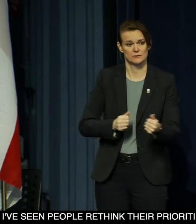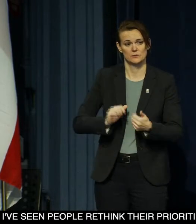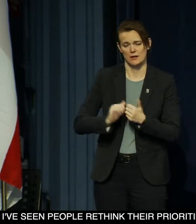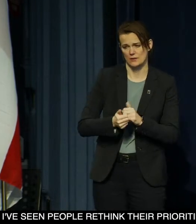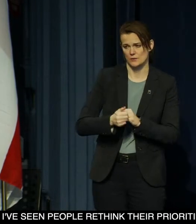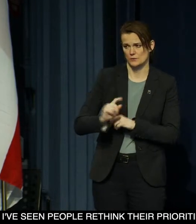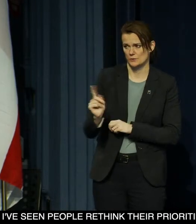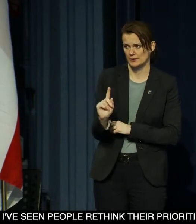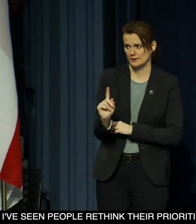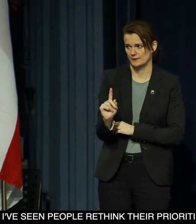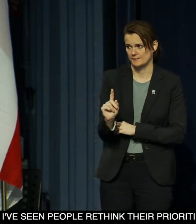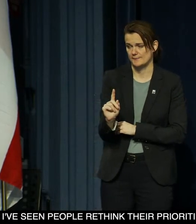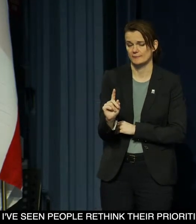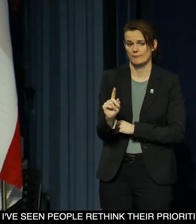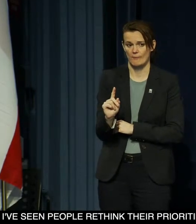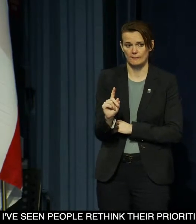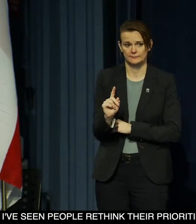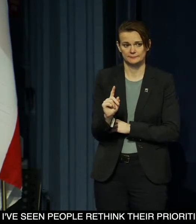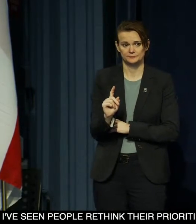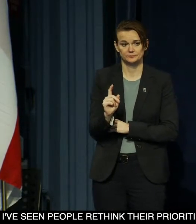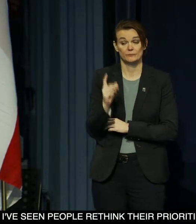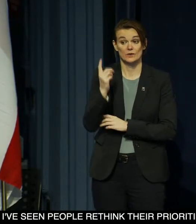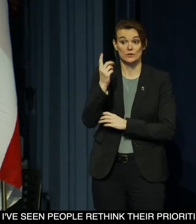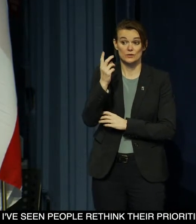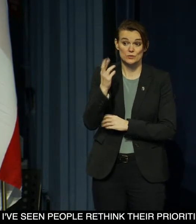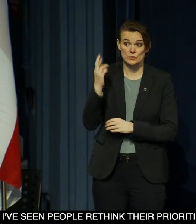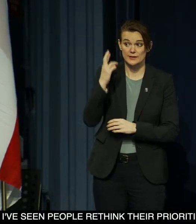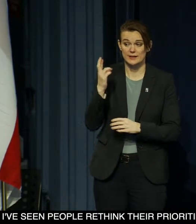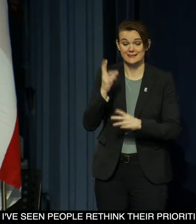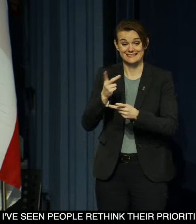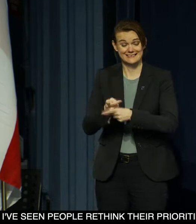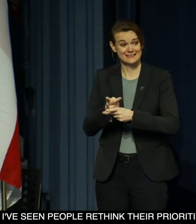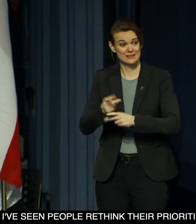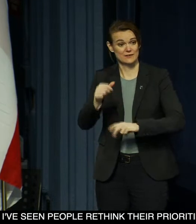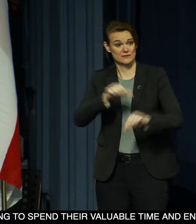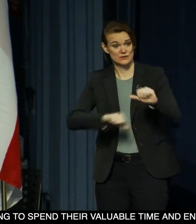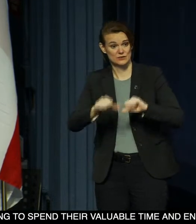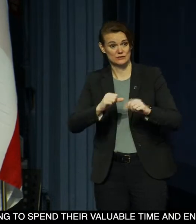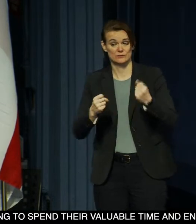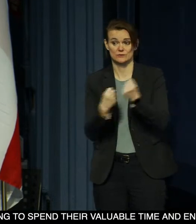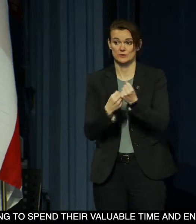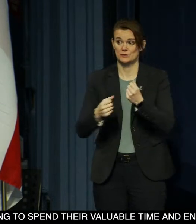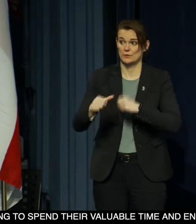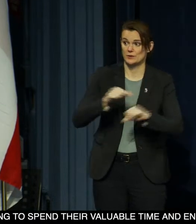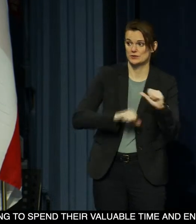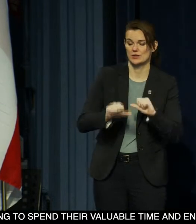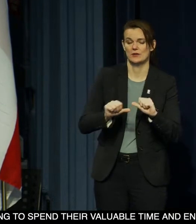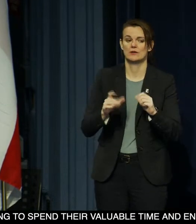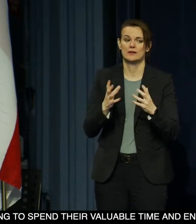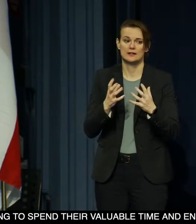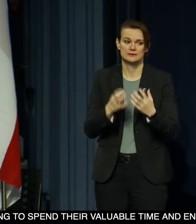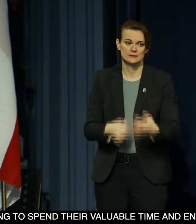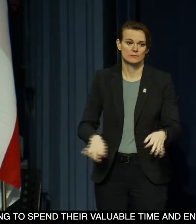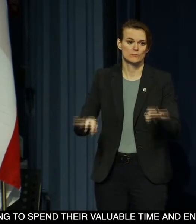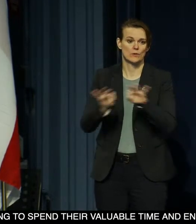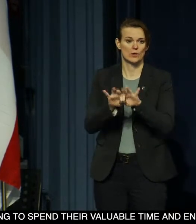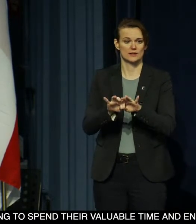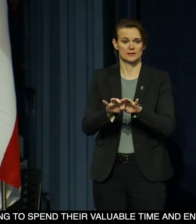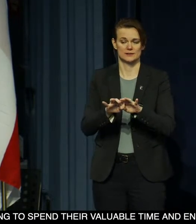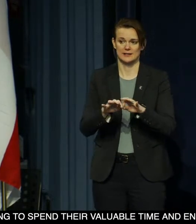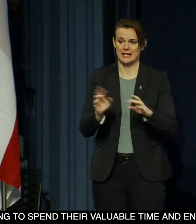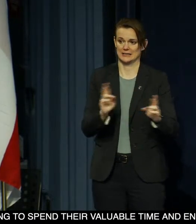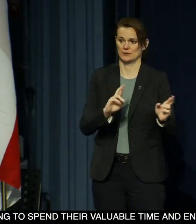We realize the importance of caring for others, of supporting others, and of being present for others. And